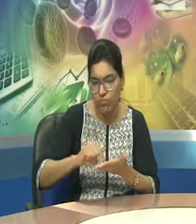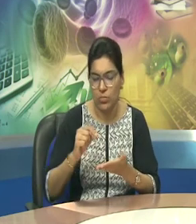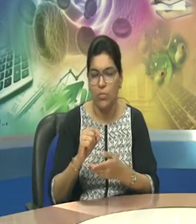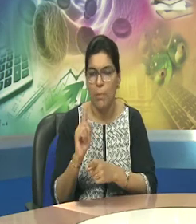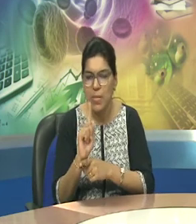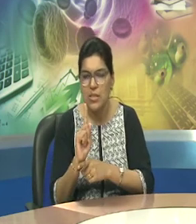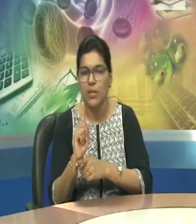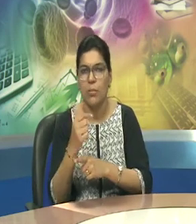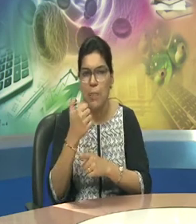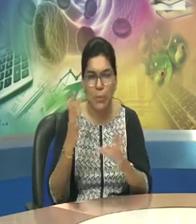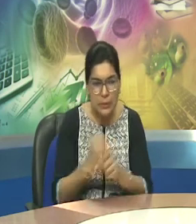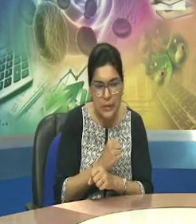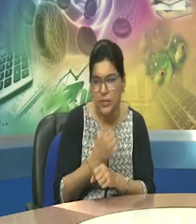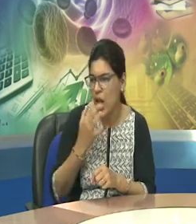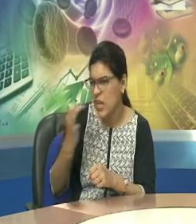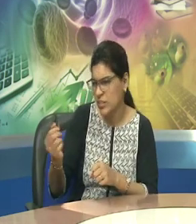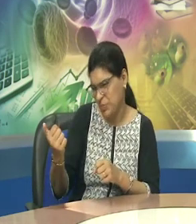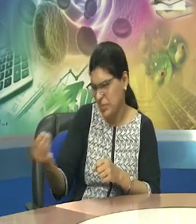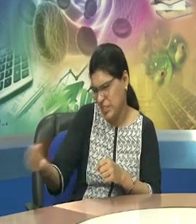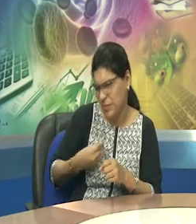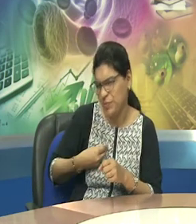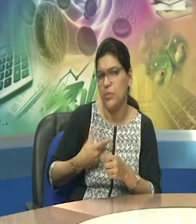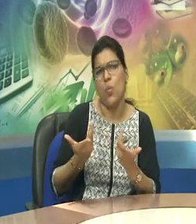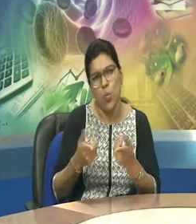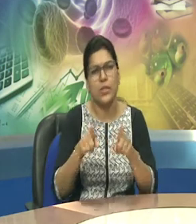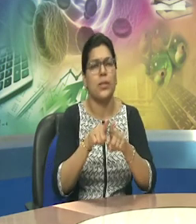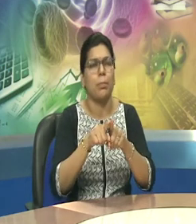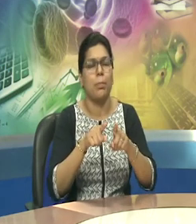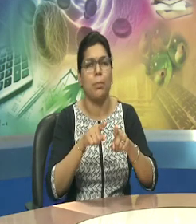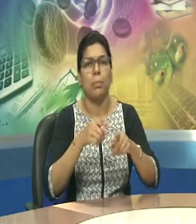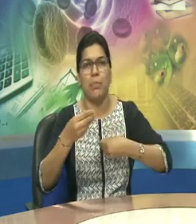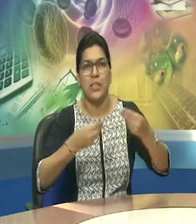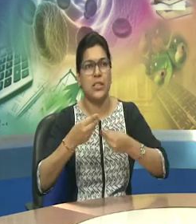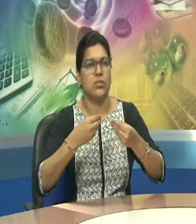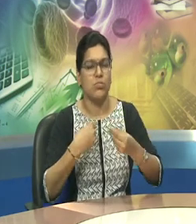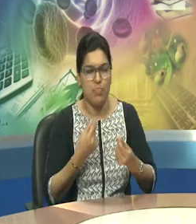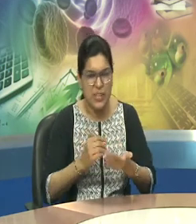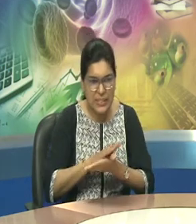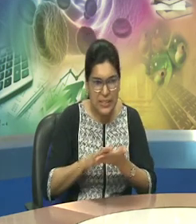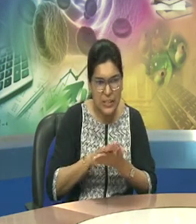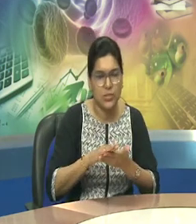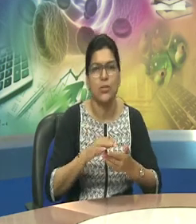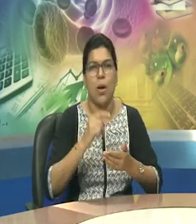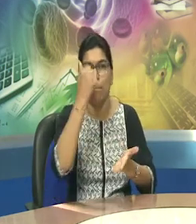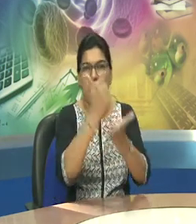For example, I missed a pen for today. I borrow